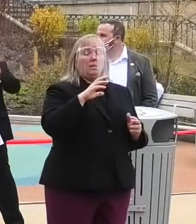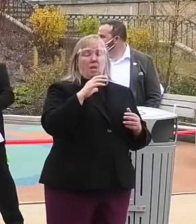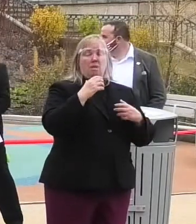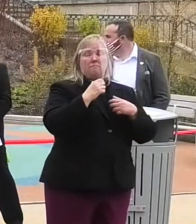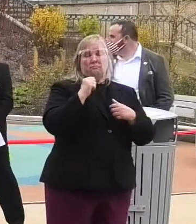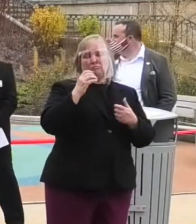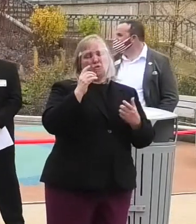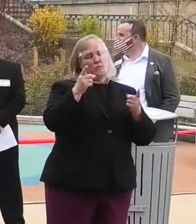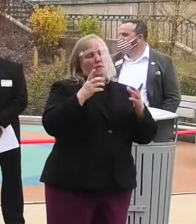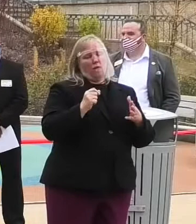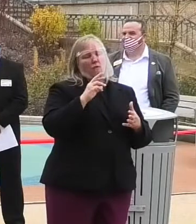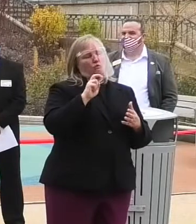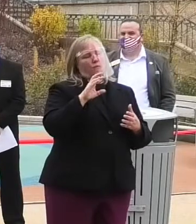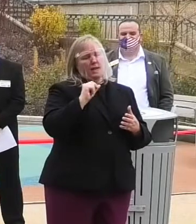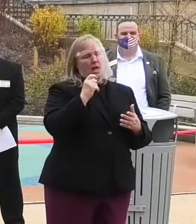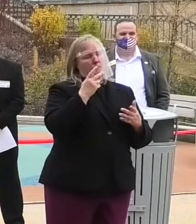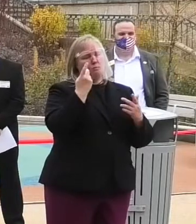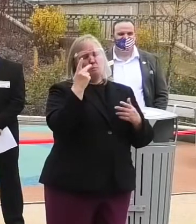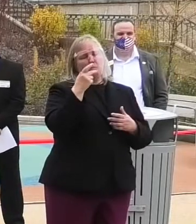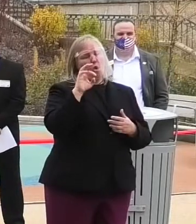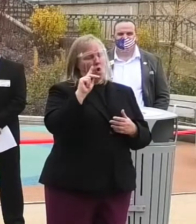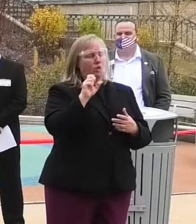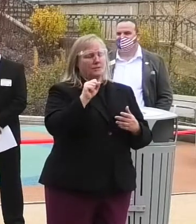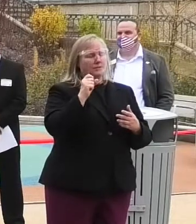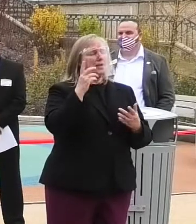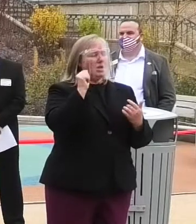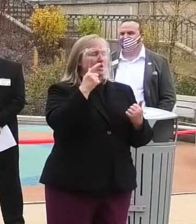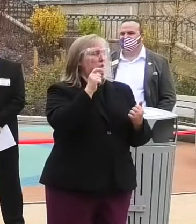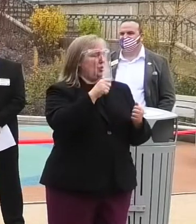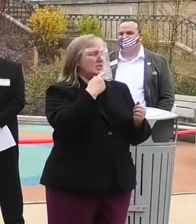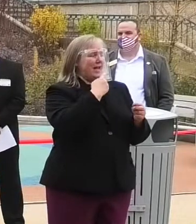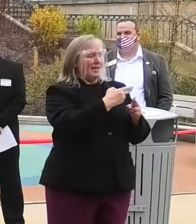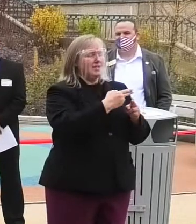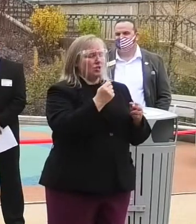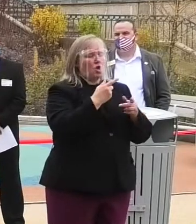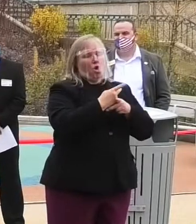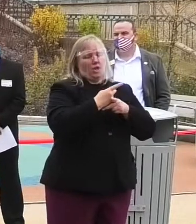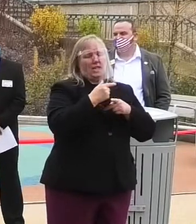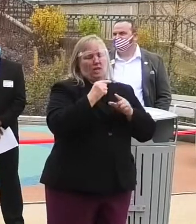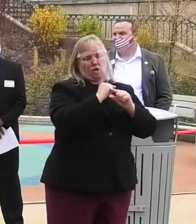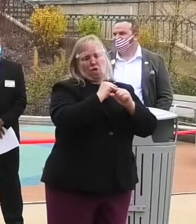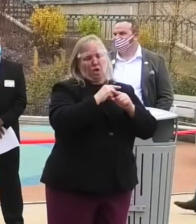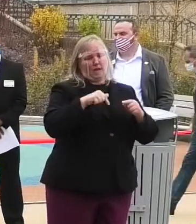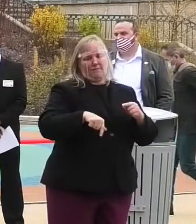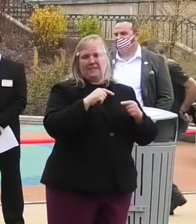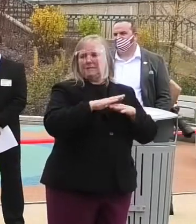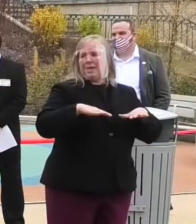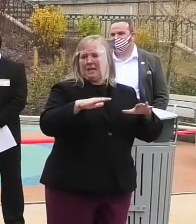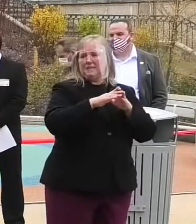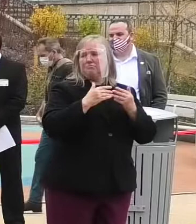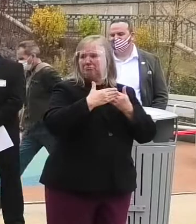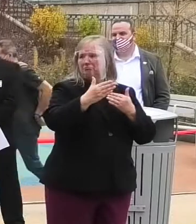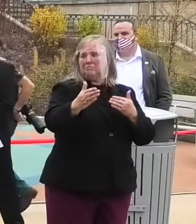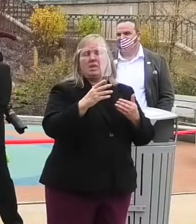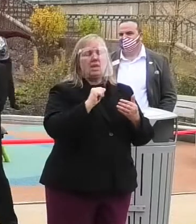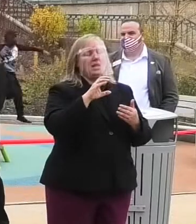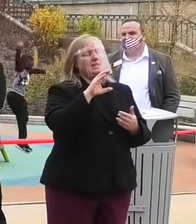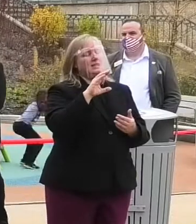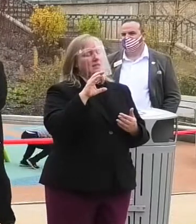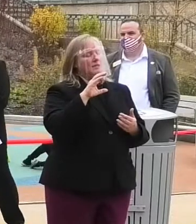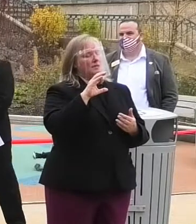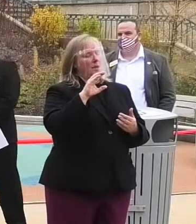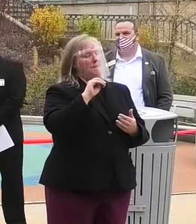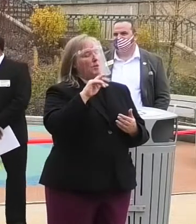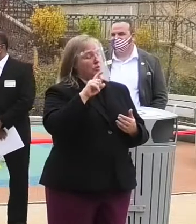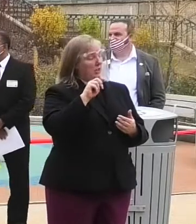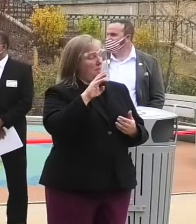might say, would be the guardian of this space after today. We also have Columbia Association President and CEO Milton Matthews and CA Board